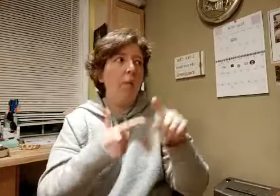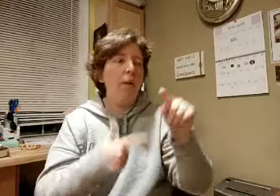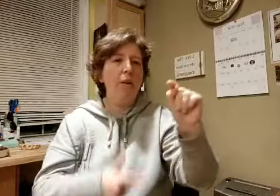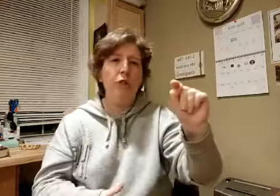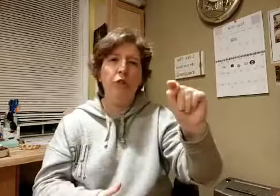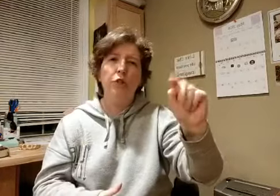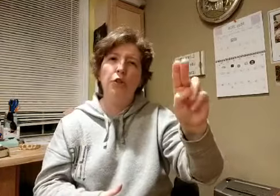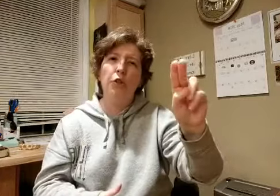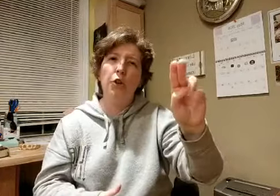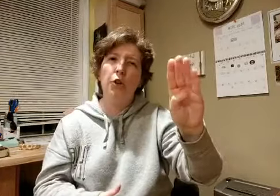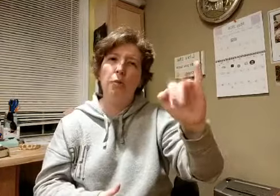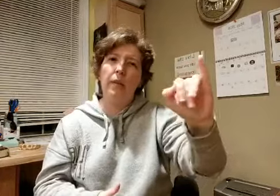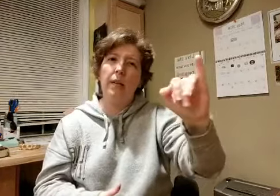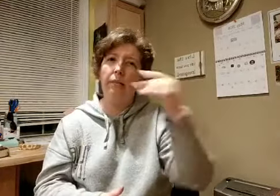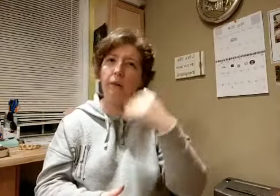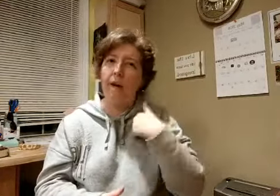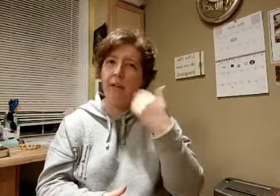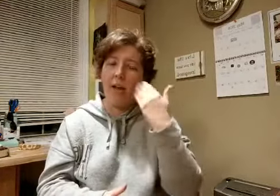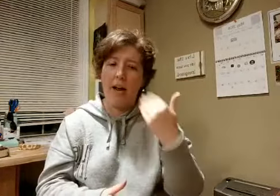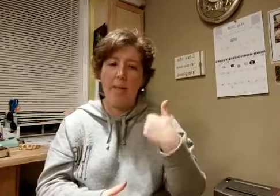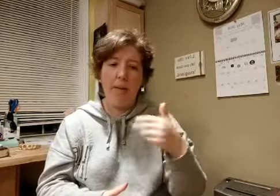or Tubi if you have that app.